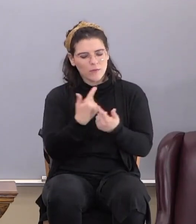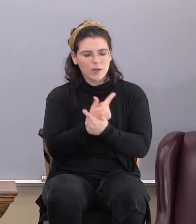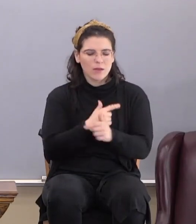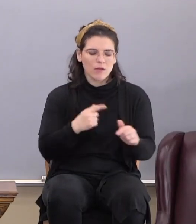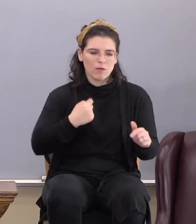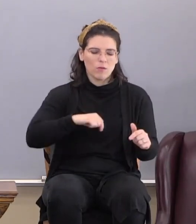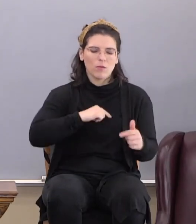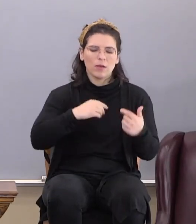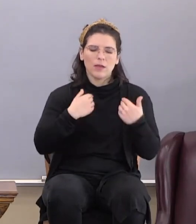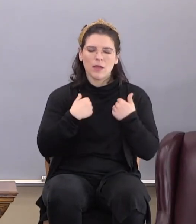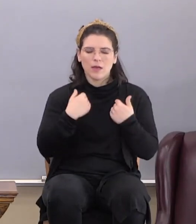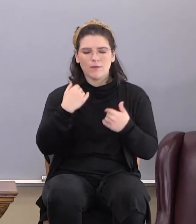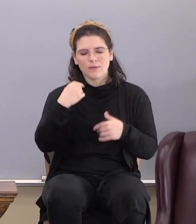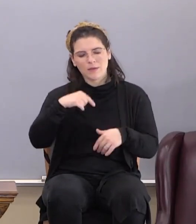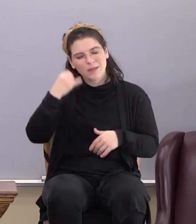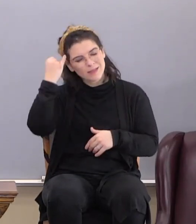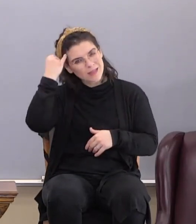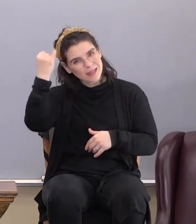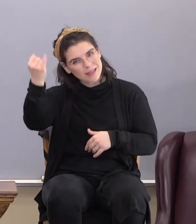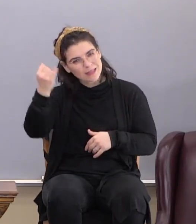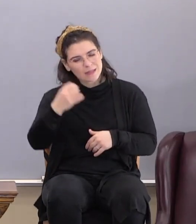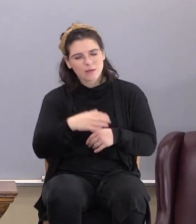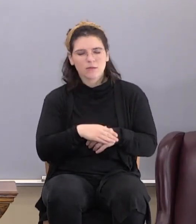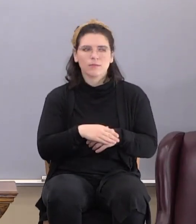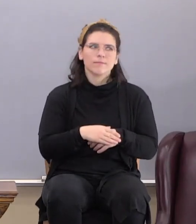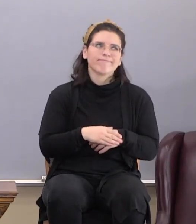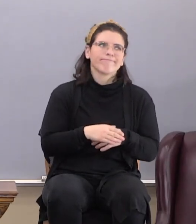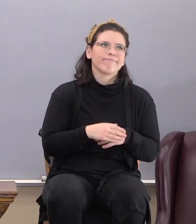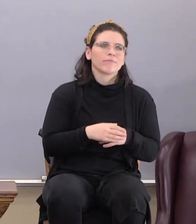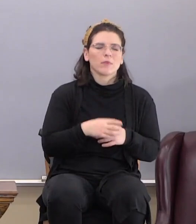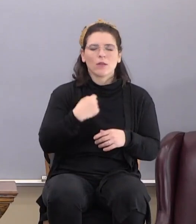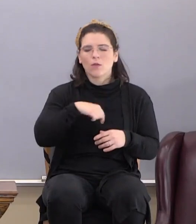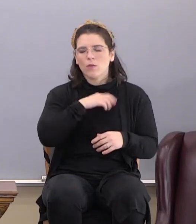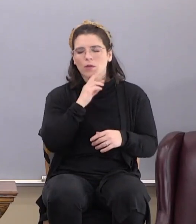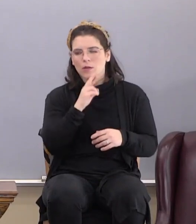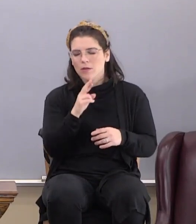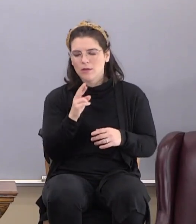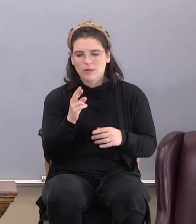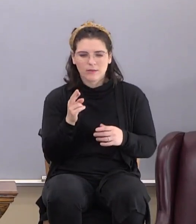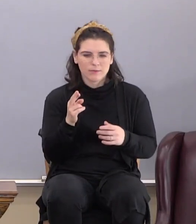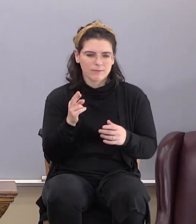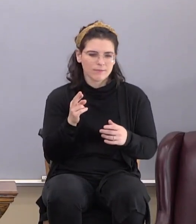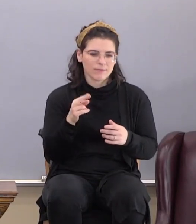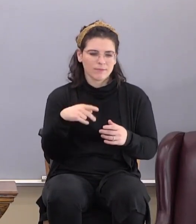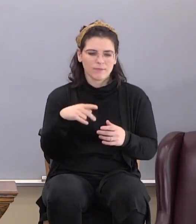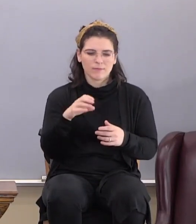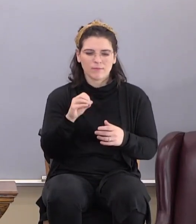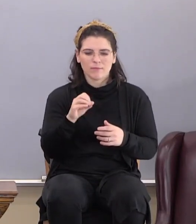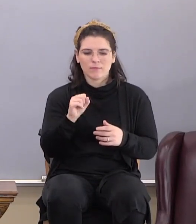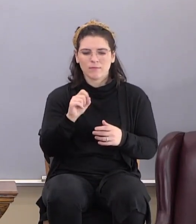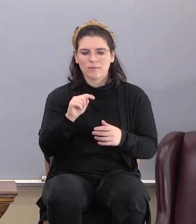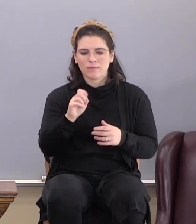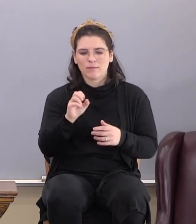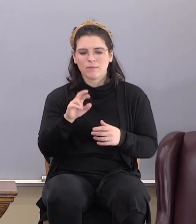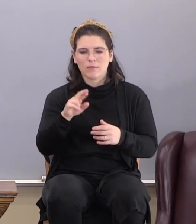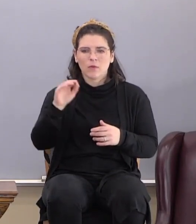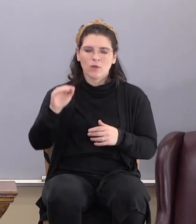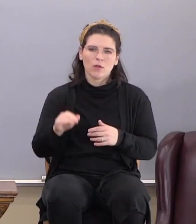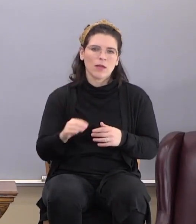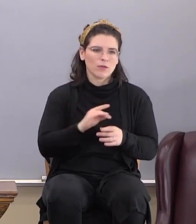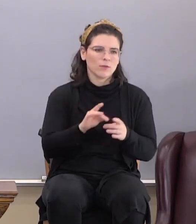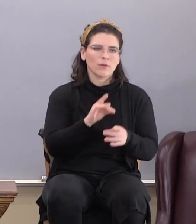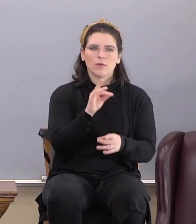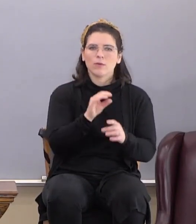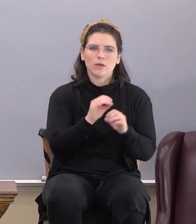have this idea that, you know, we are this poster child of spirituality where it's